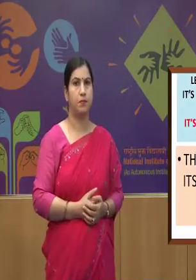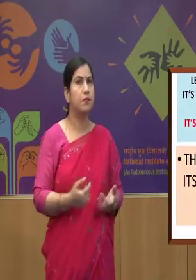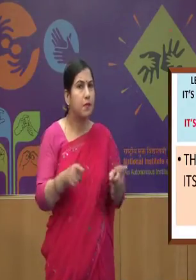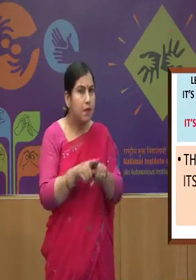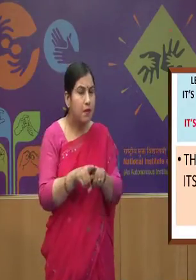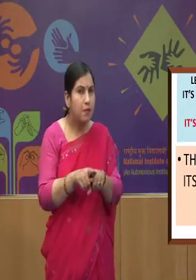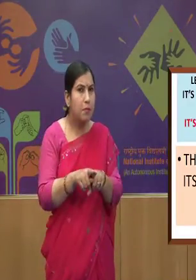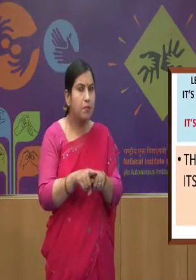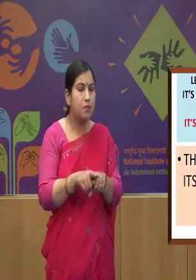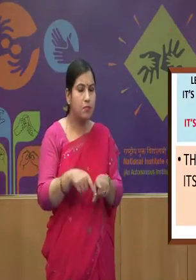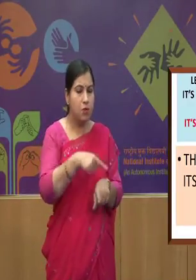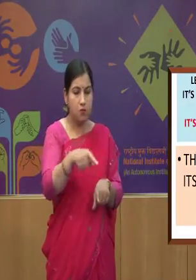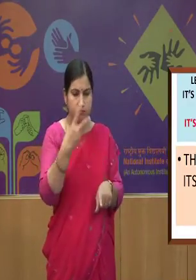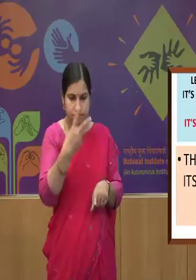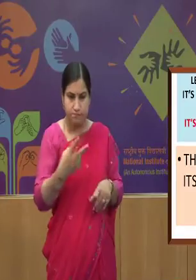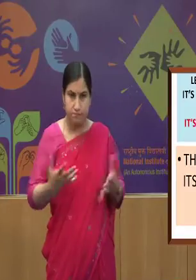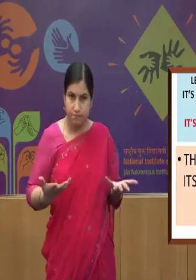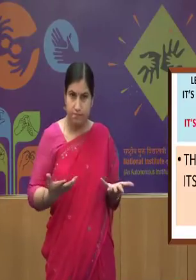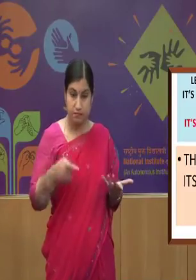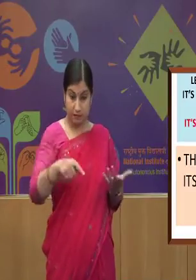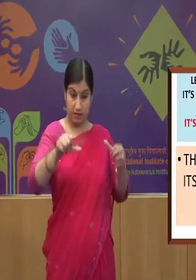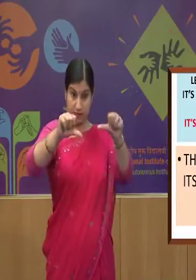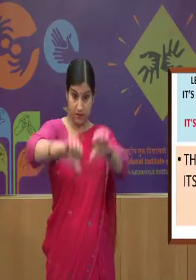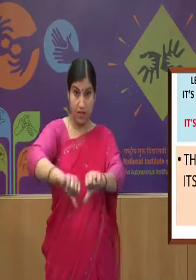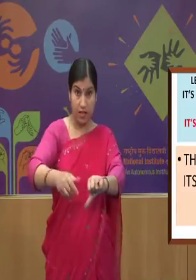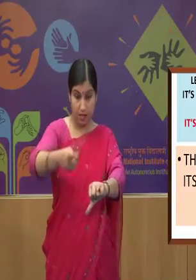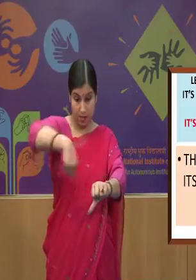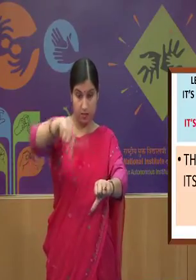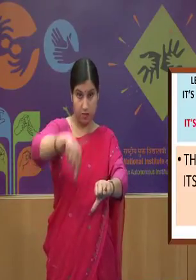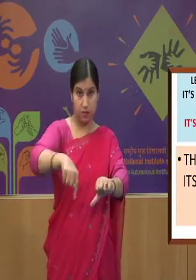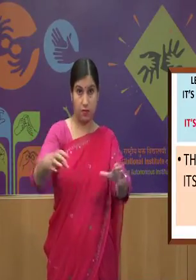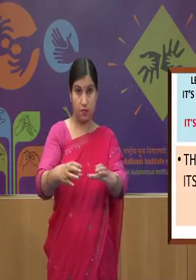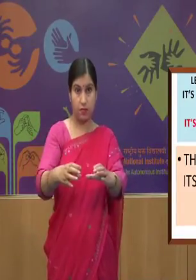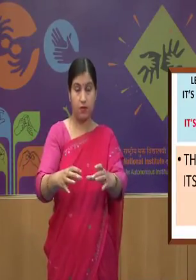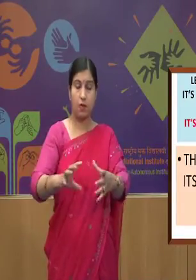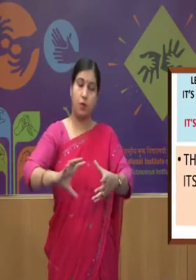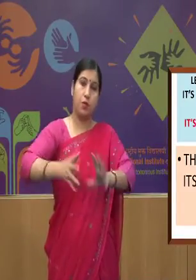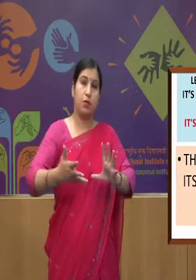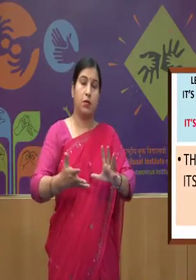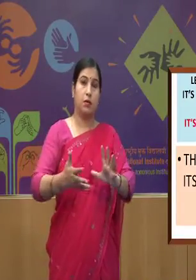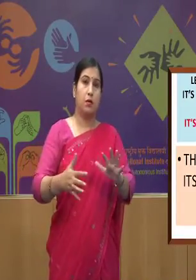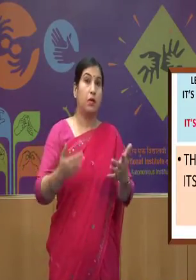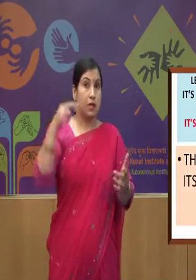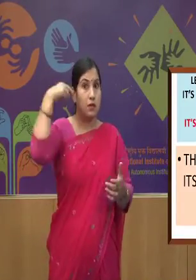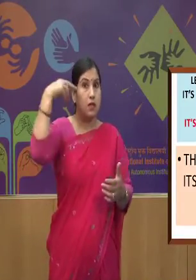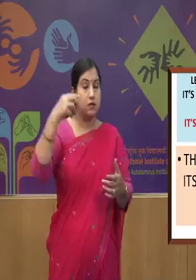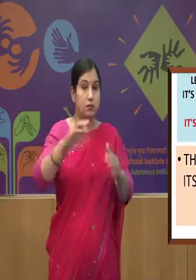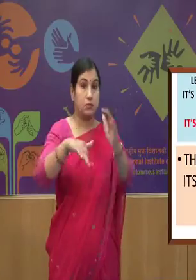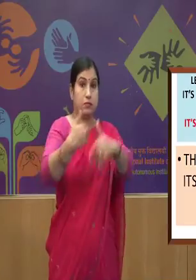And we can say that this failure of leagues in fact became a big cause of the